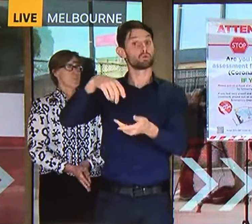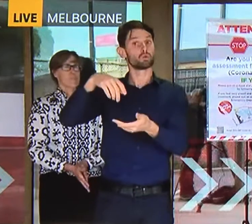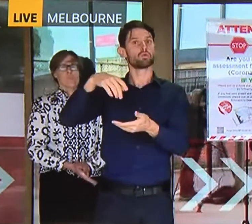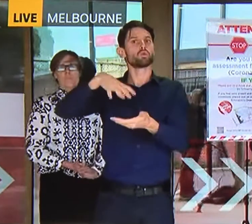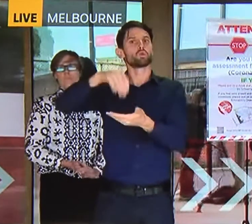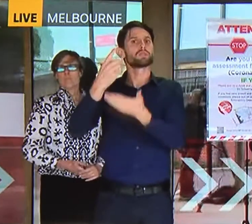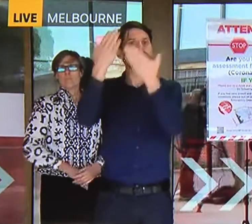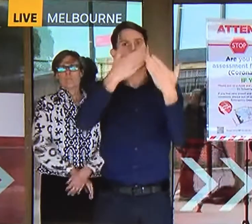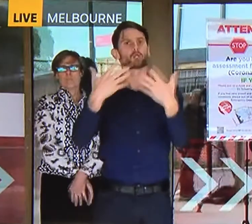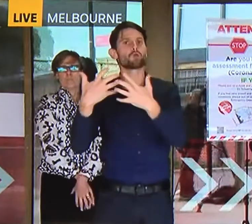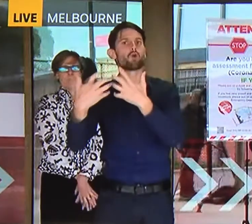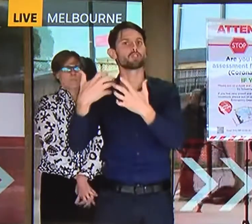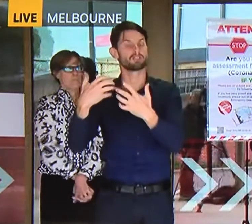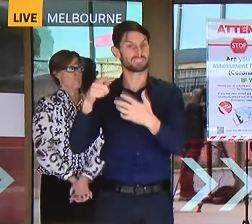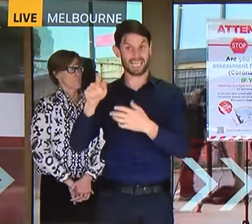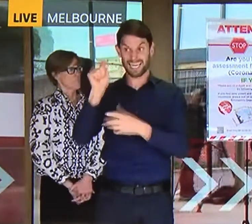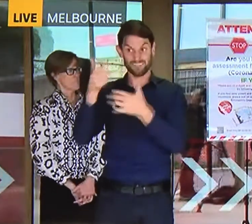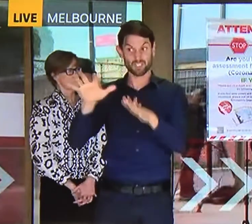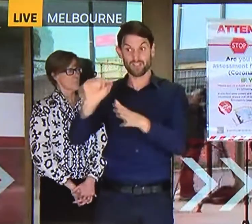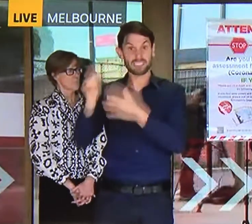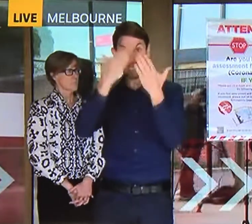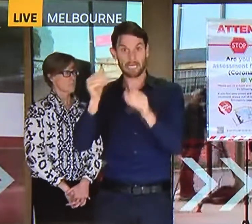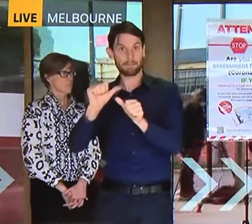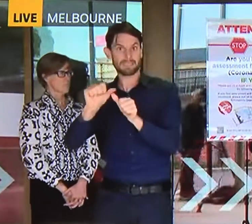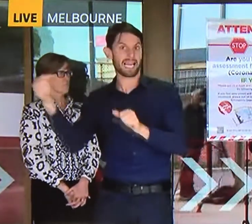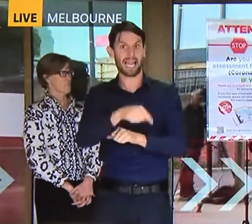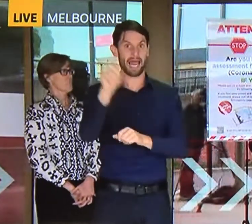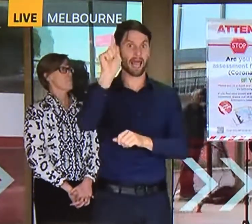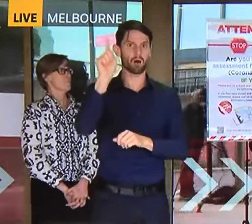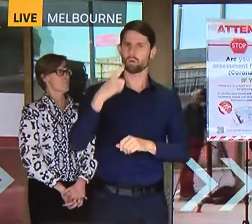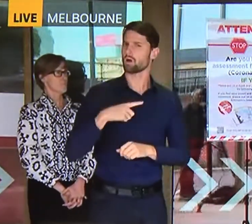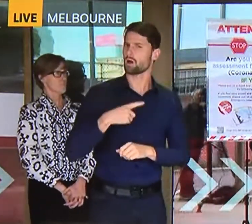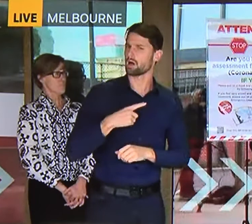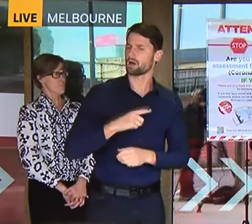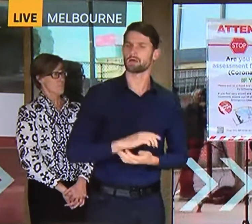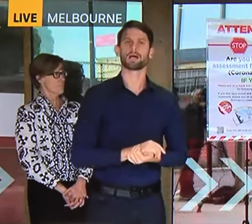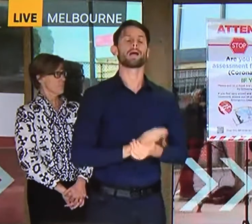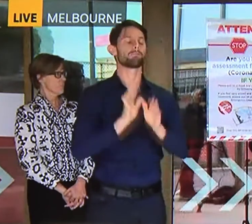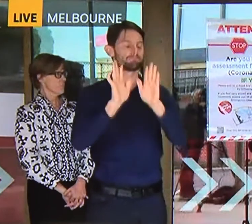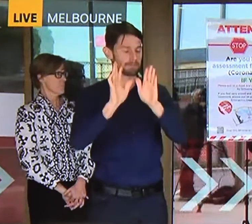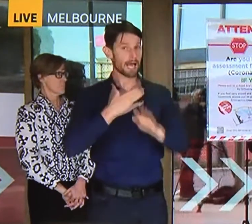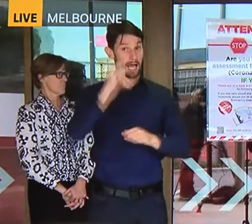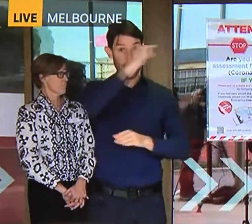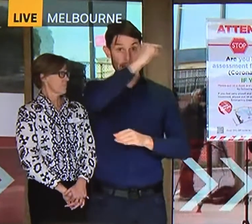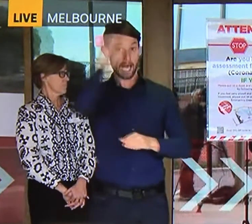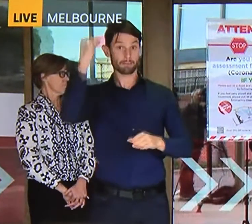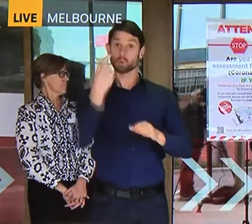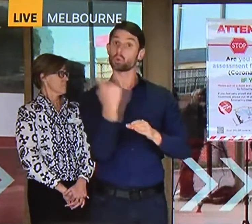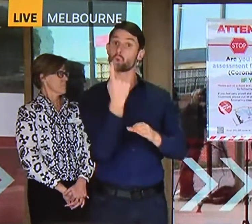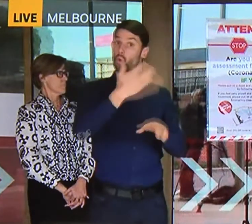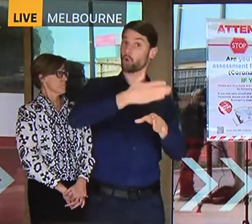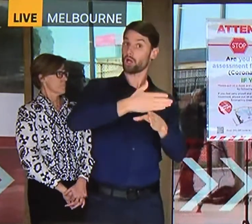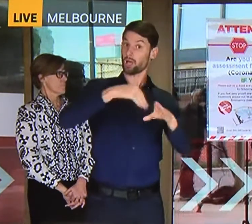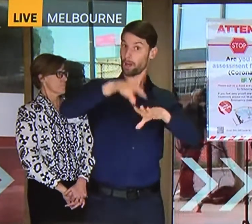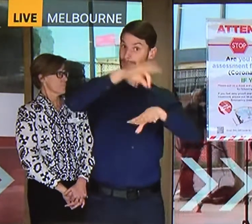coming in early? Why do we need that so much? So all of these measures are about boosting workforce numbers and boosting workforce